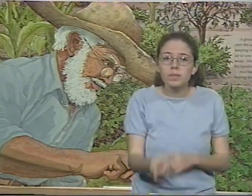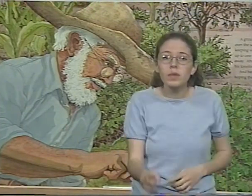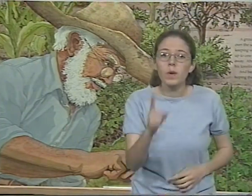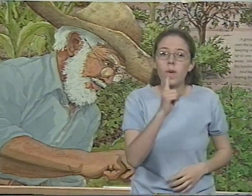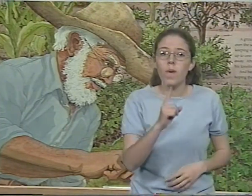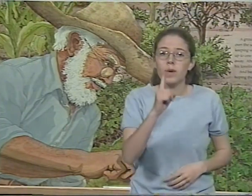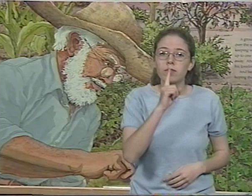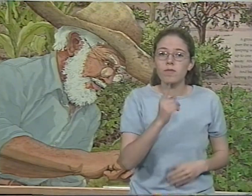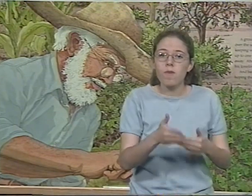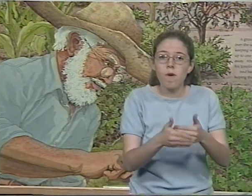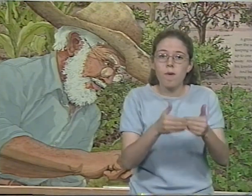been all but forgotten.